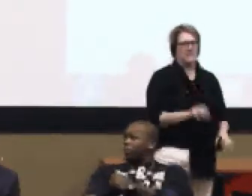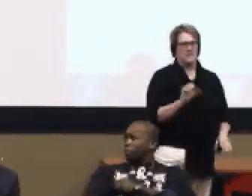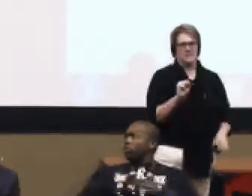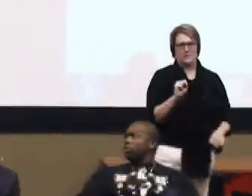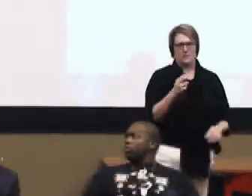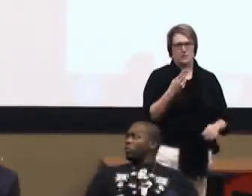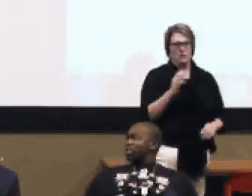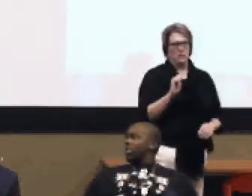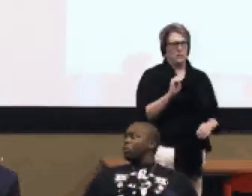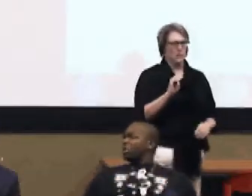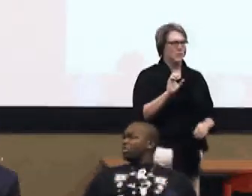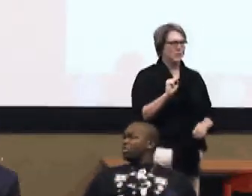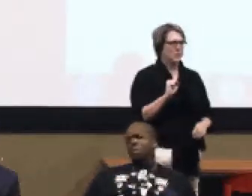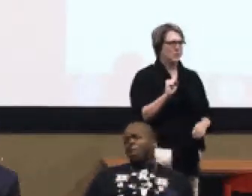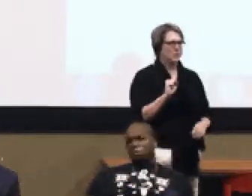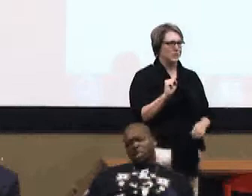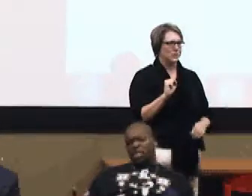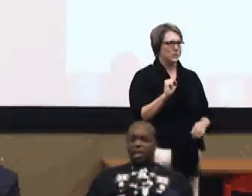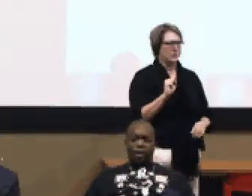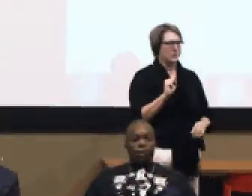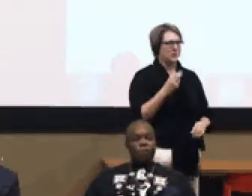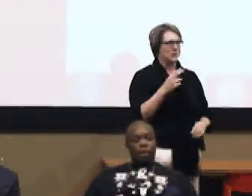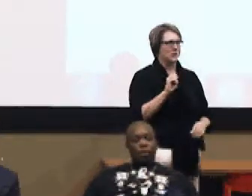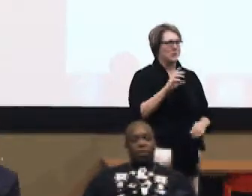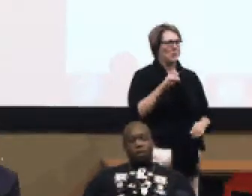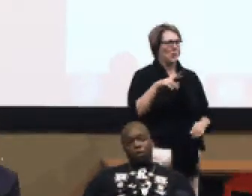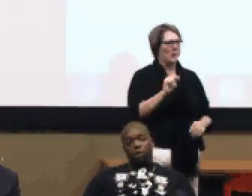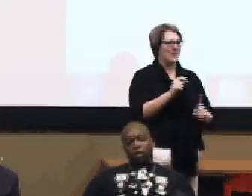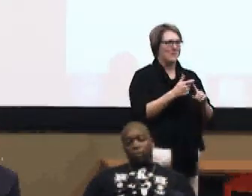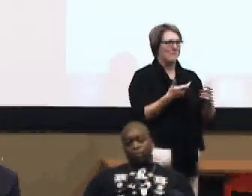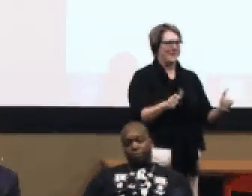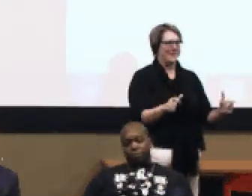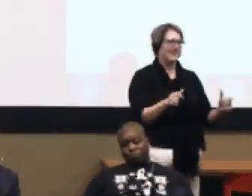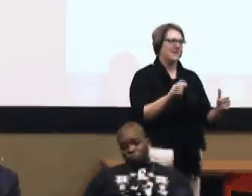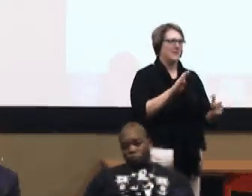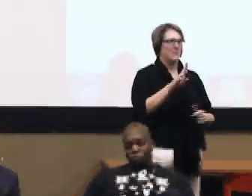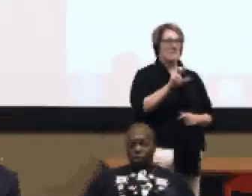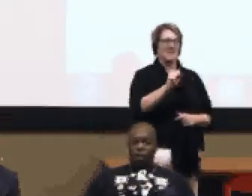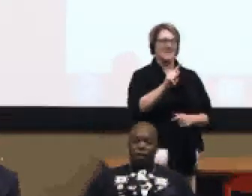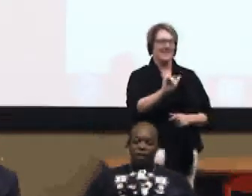point. Absolutely shoe point. Okay. Kidding me? The big busty kind. So,